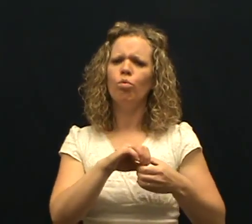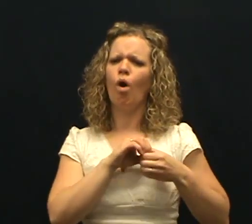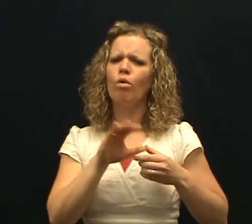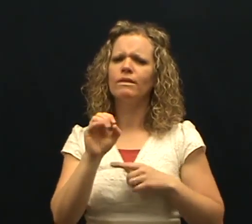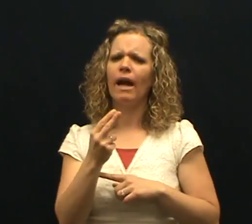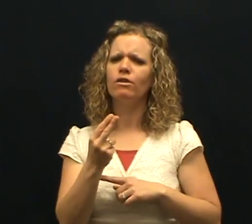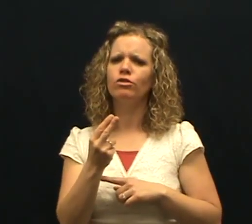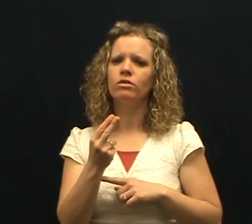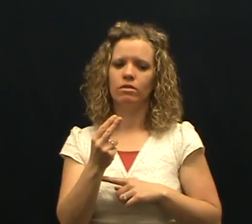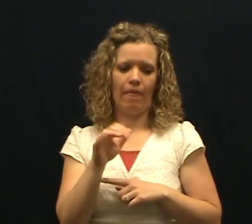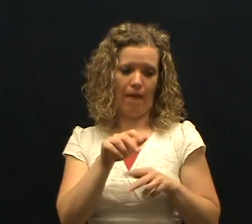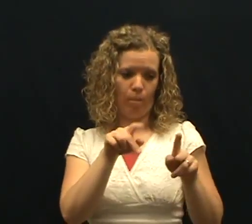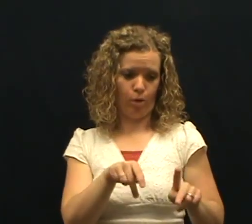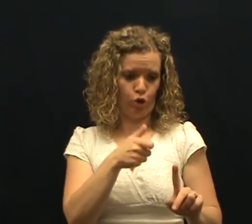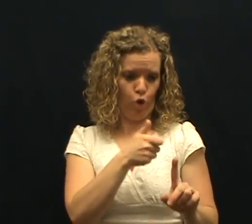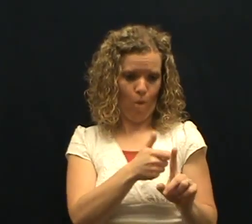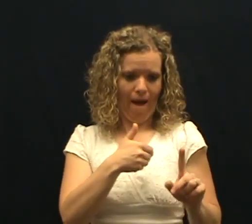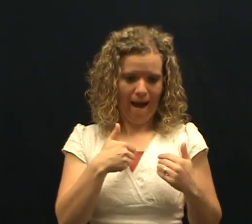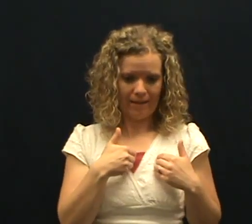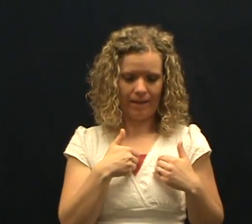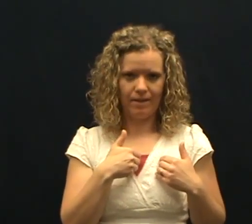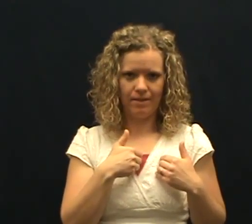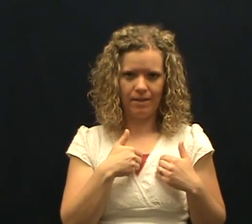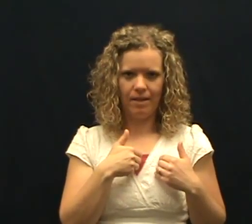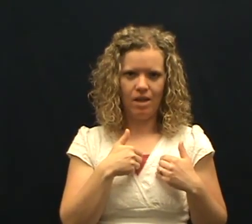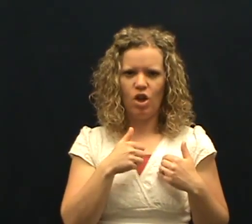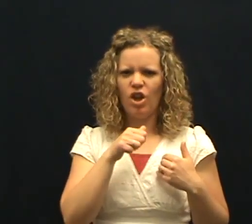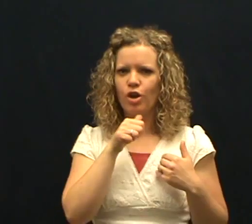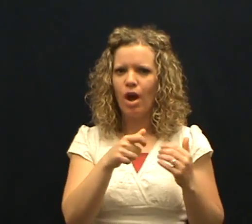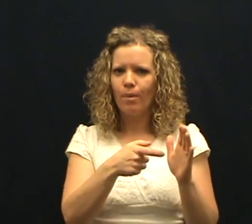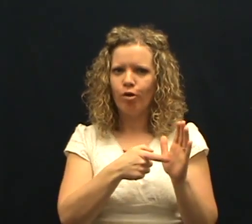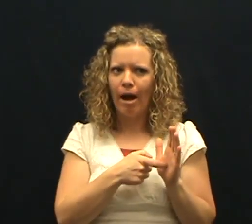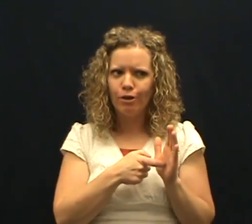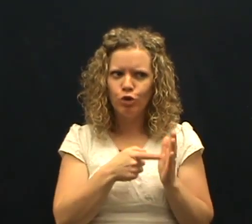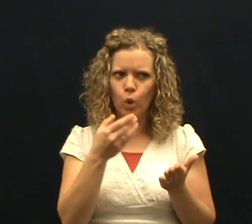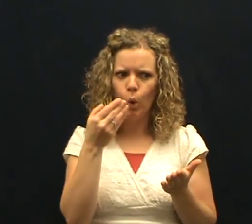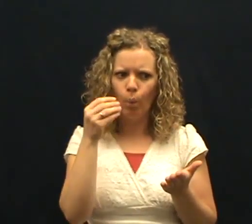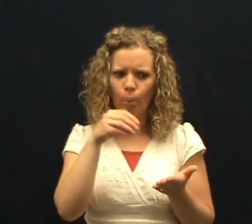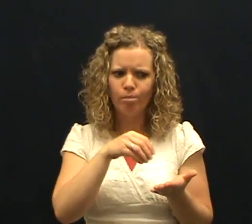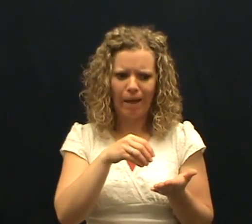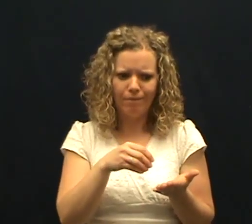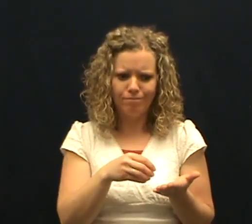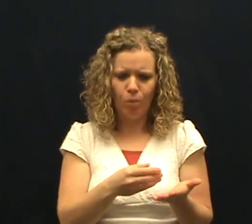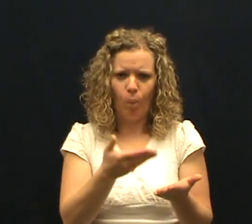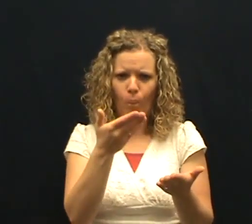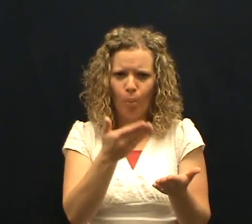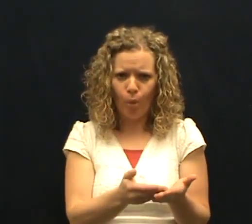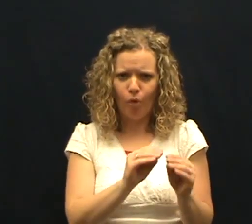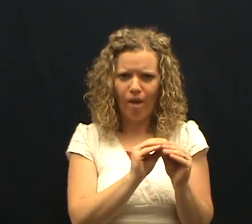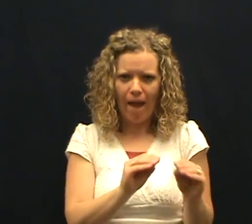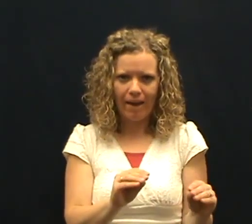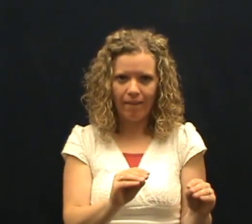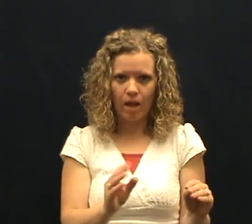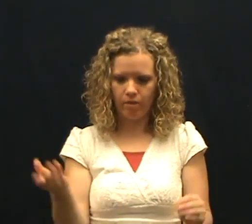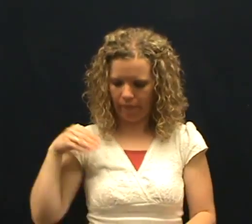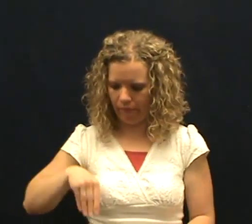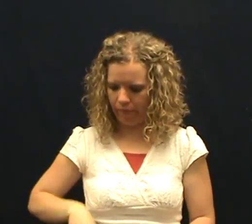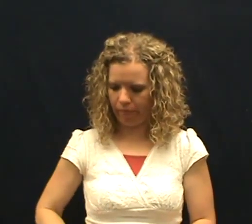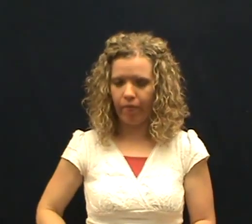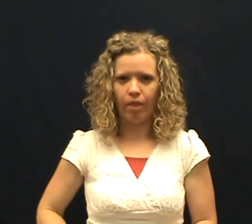other words, there's no title to cash that you have to prove. Once you have it in your pocket, you can spend it. It's not like stealing a painting